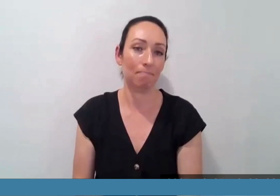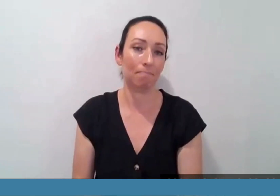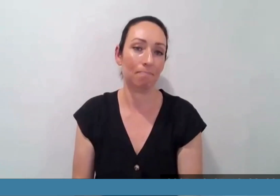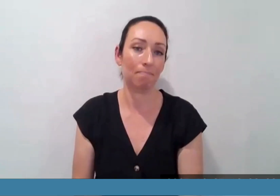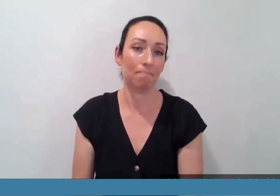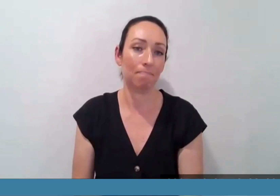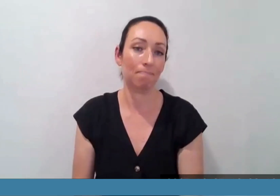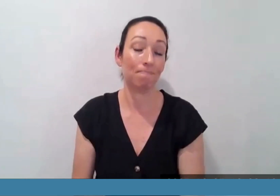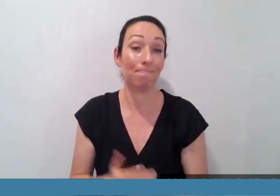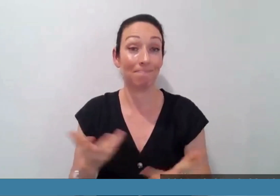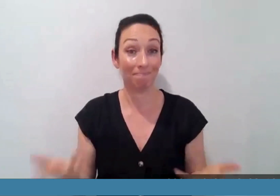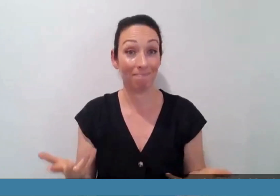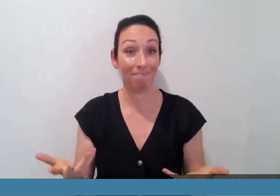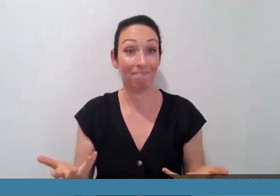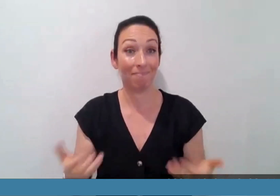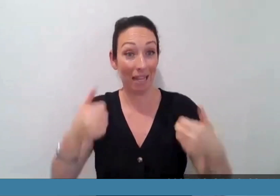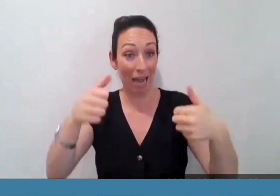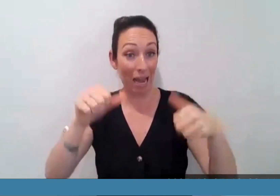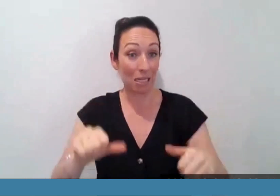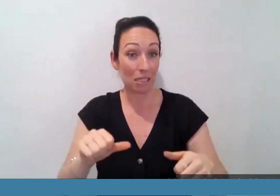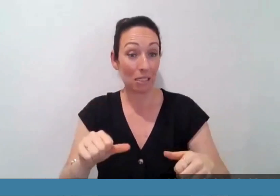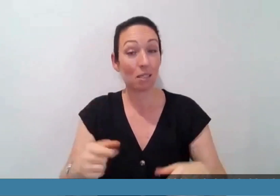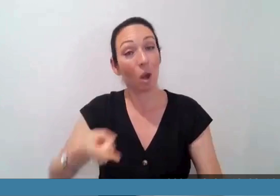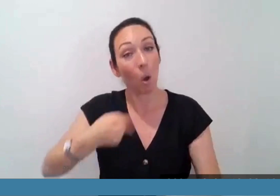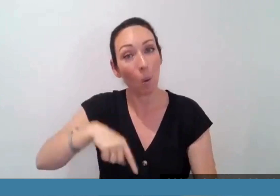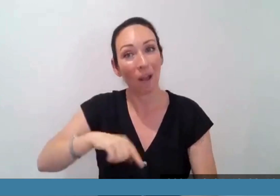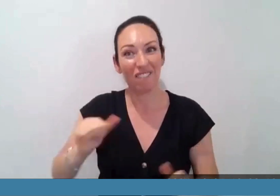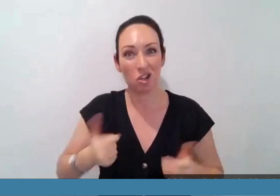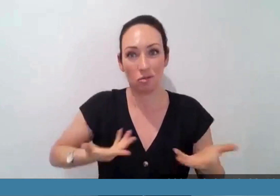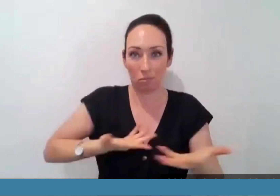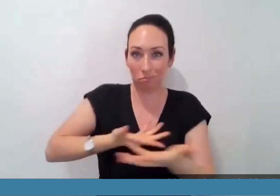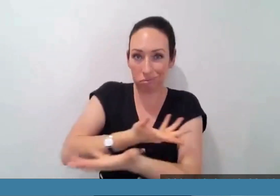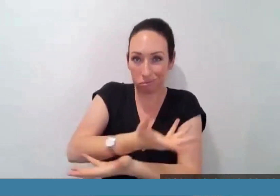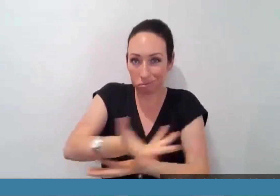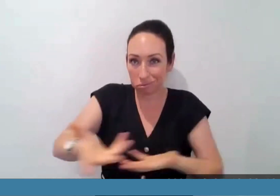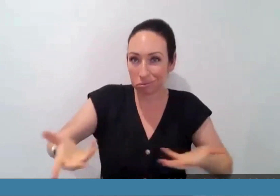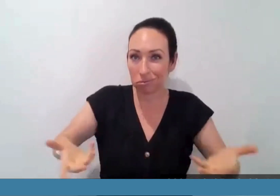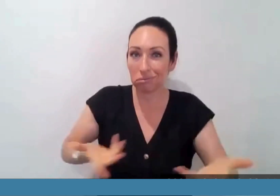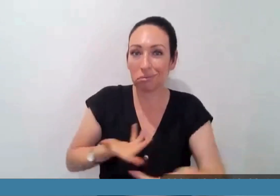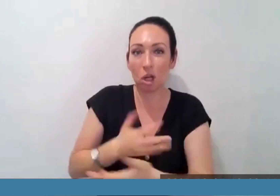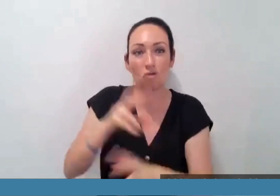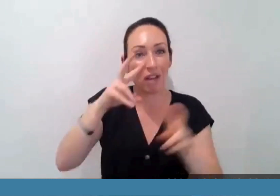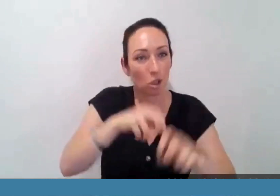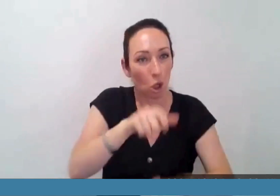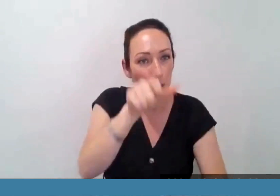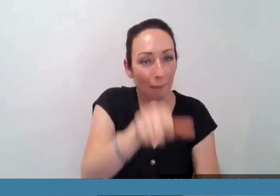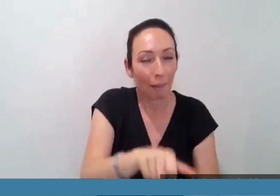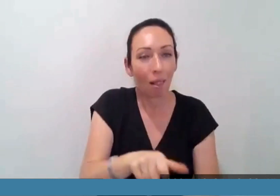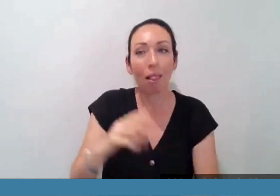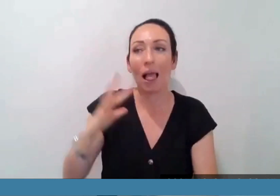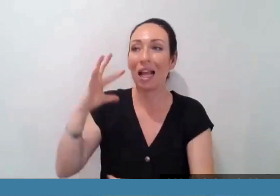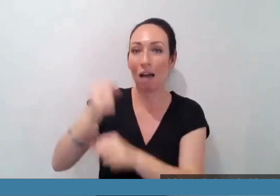So we then held a roundtable with researchers, government representatives, and advocacy groups.